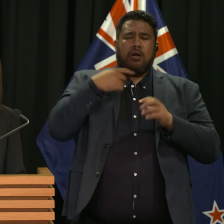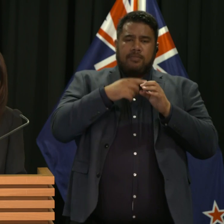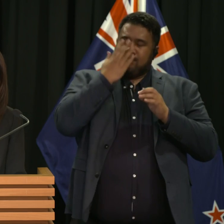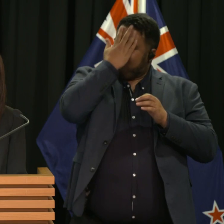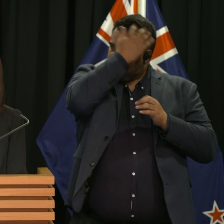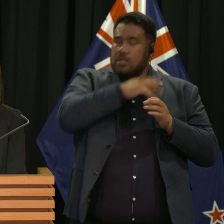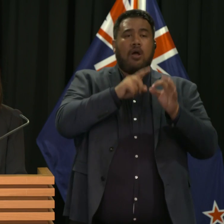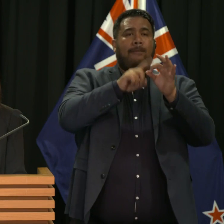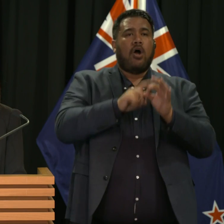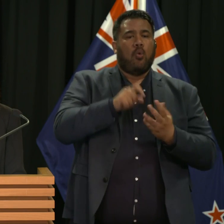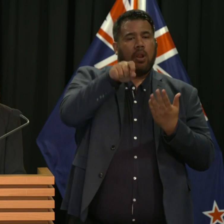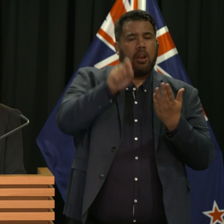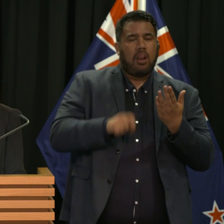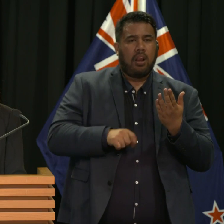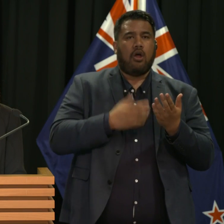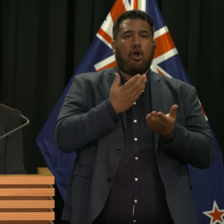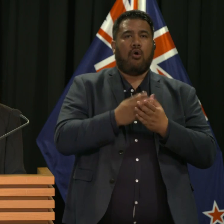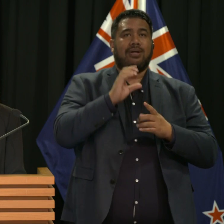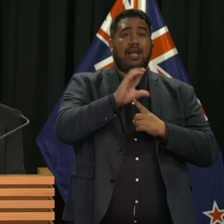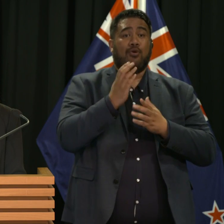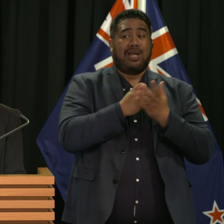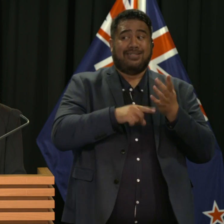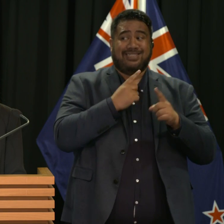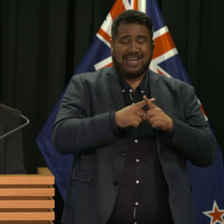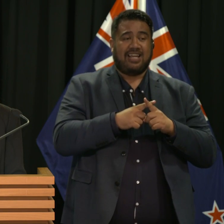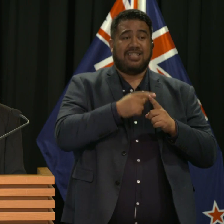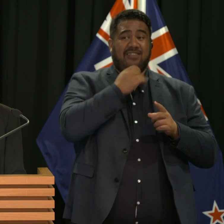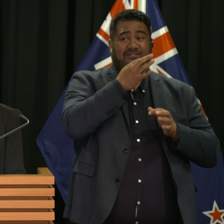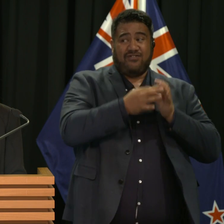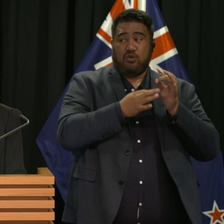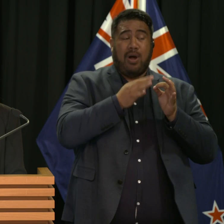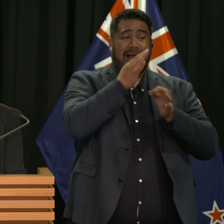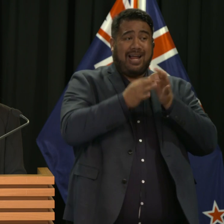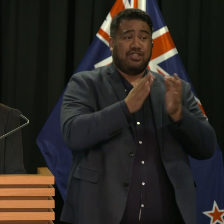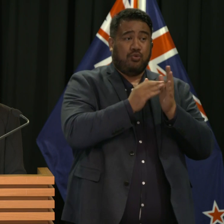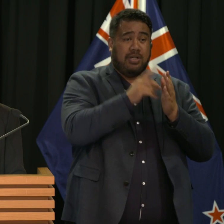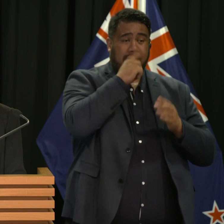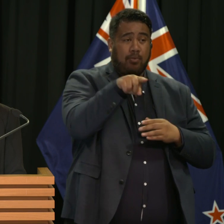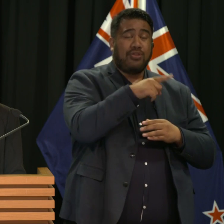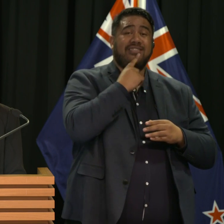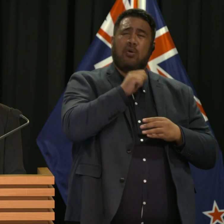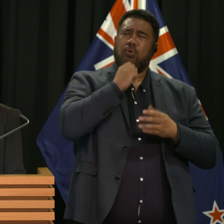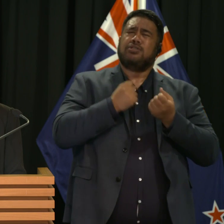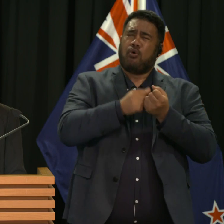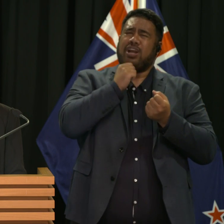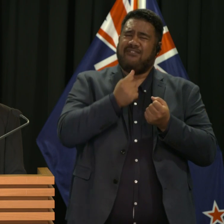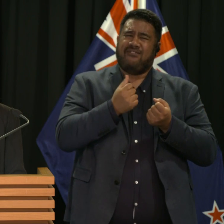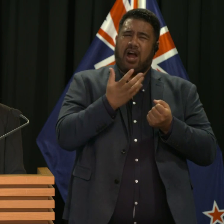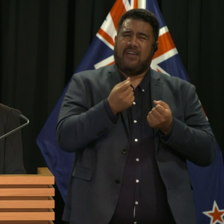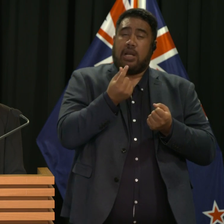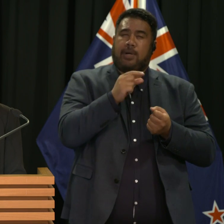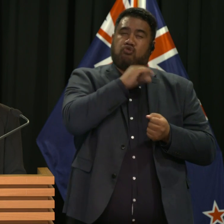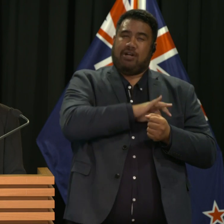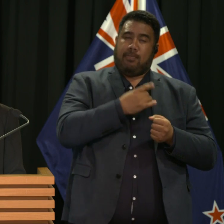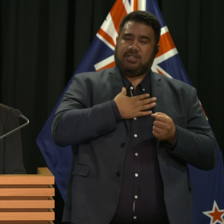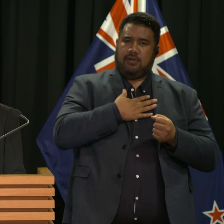gains tax, saying that would you support the idea of a capital gains tax if you got something back for it? And the majority of people say yes. So Yes. when you